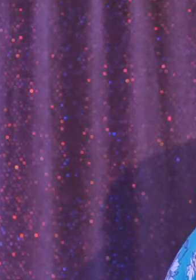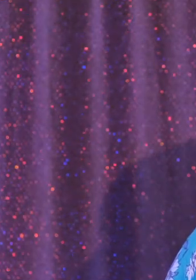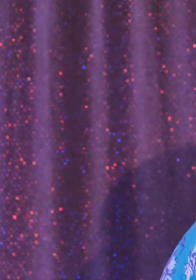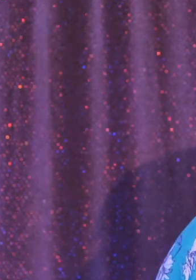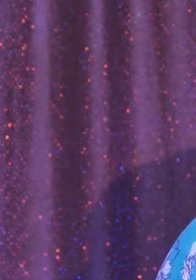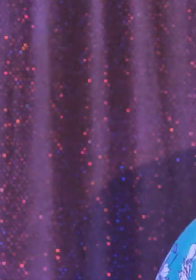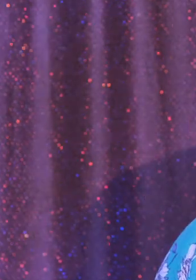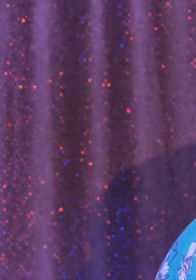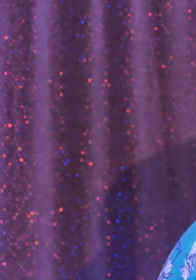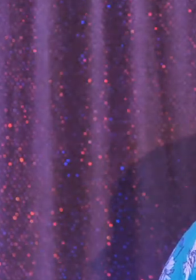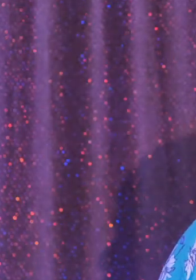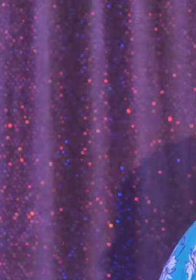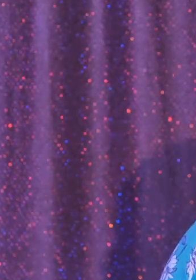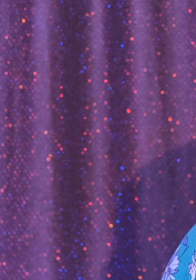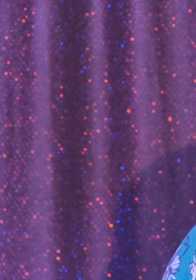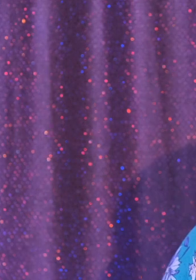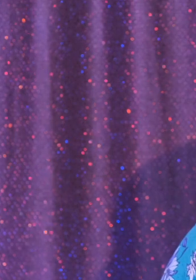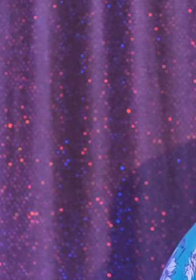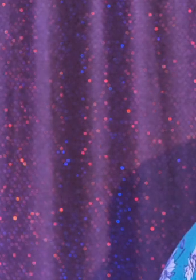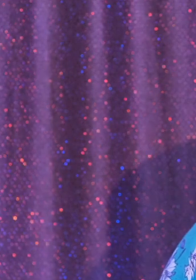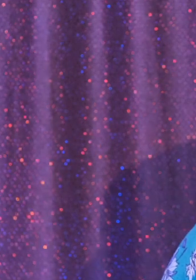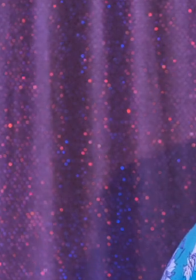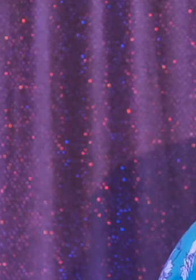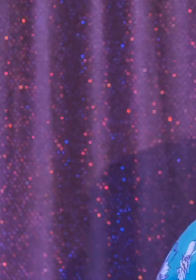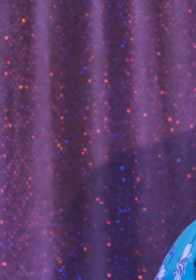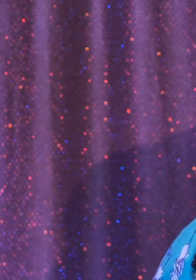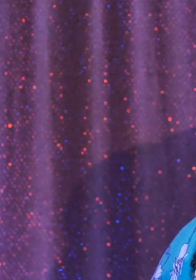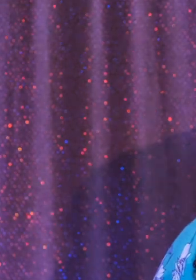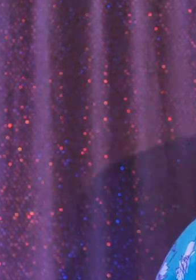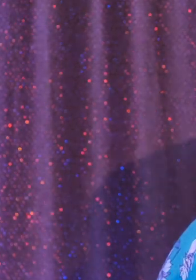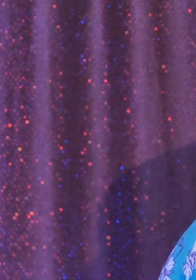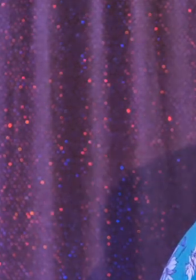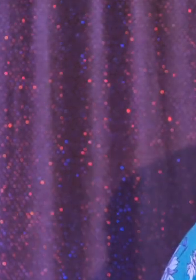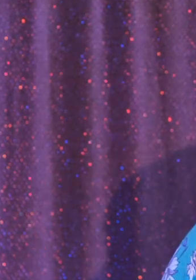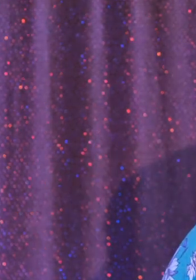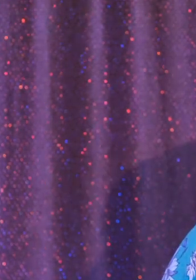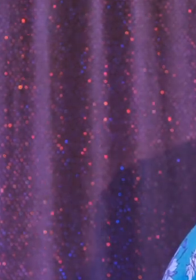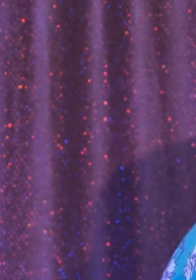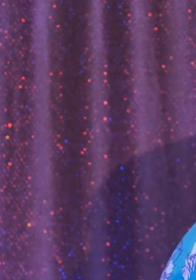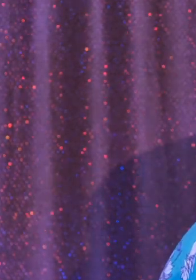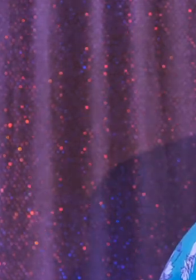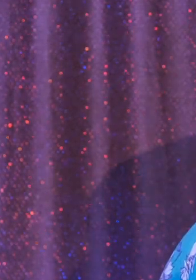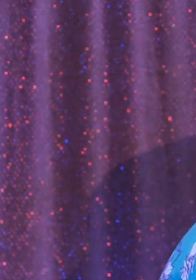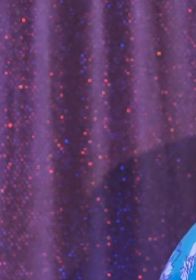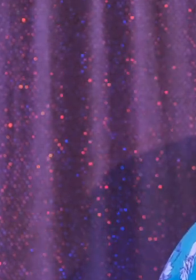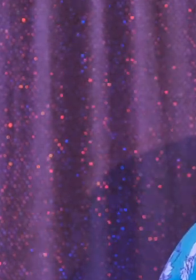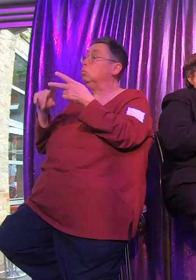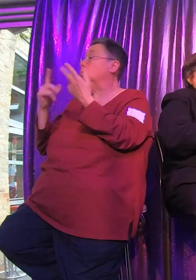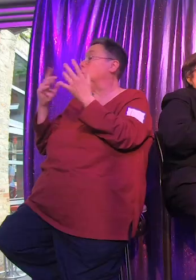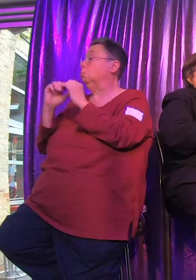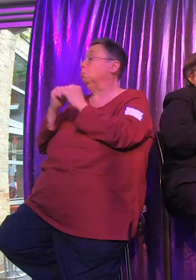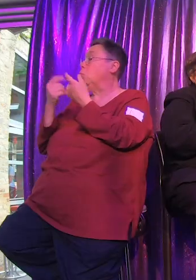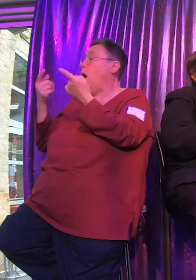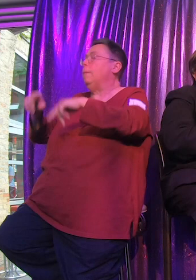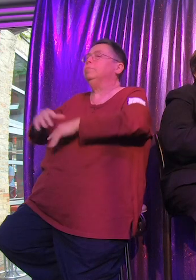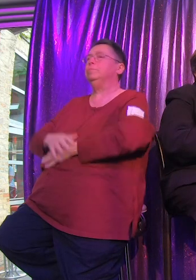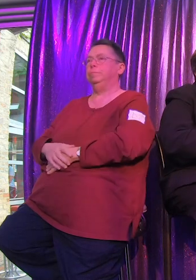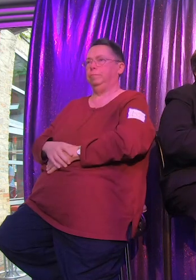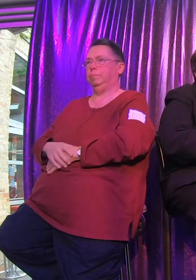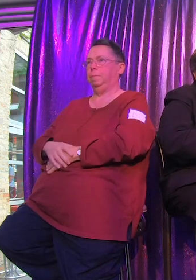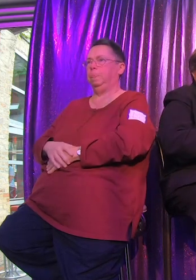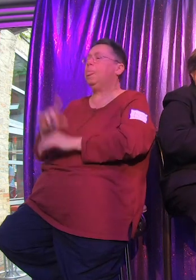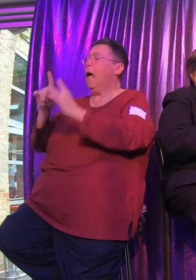So talk a little bit about how that affected your work and how that affected the newspaper. When I